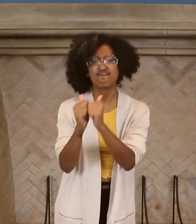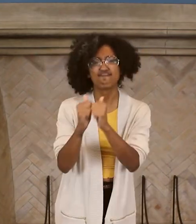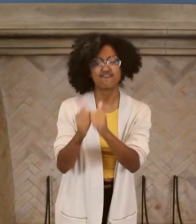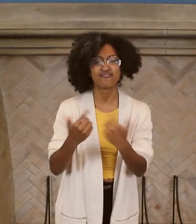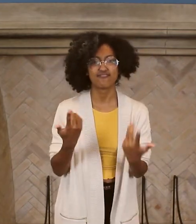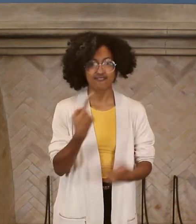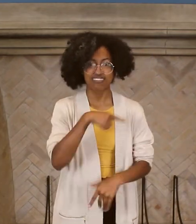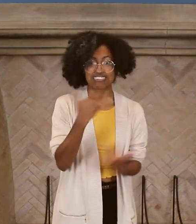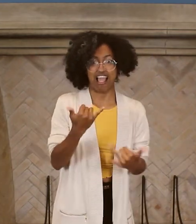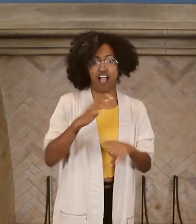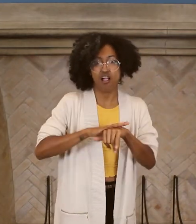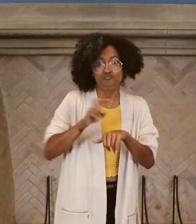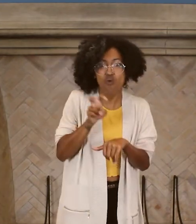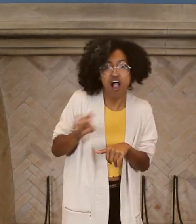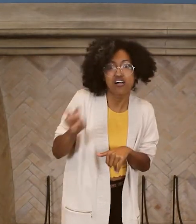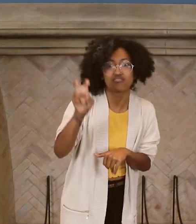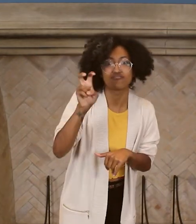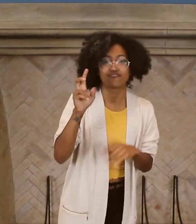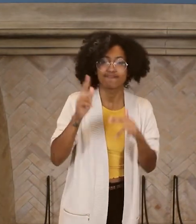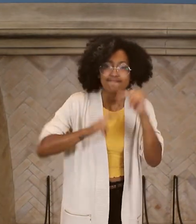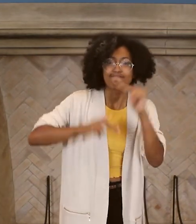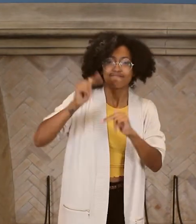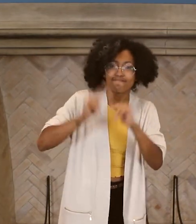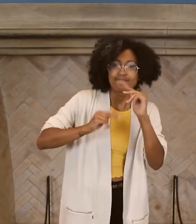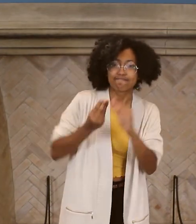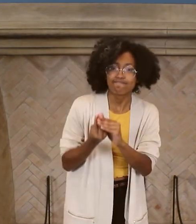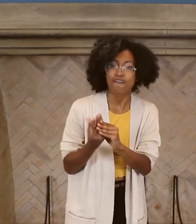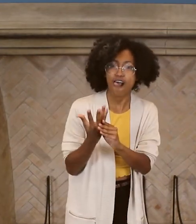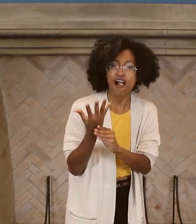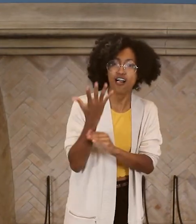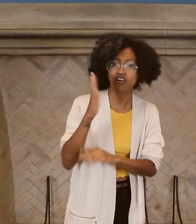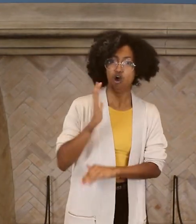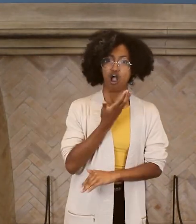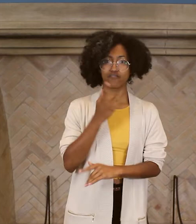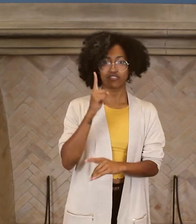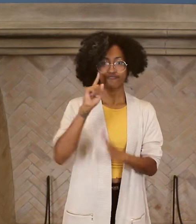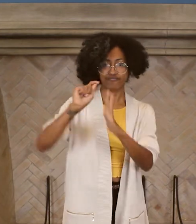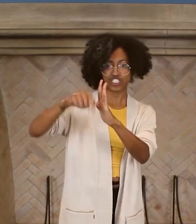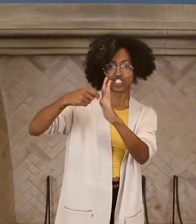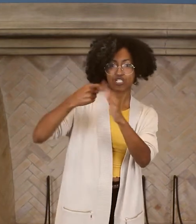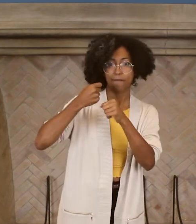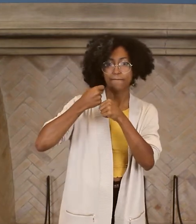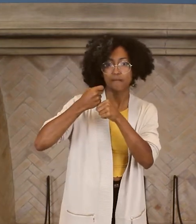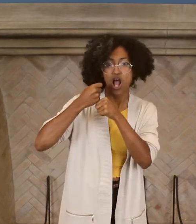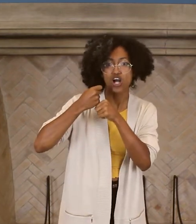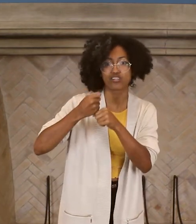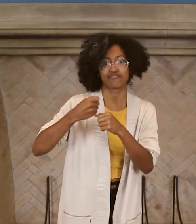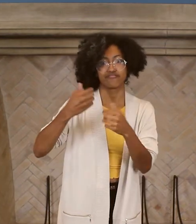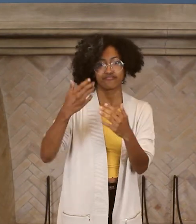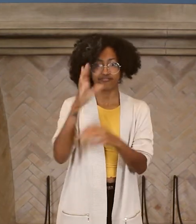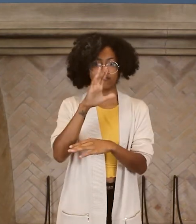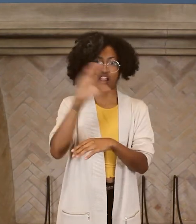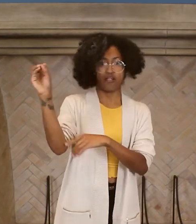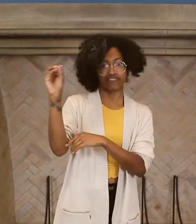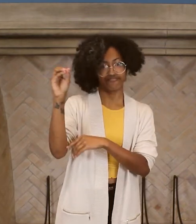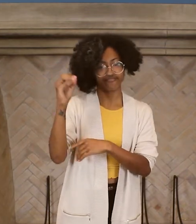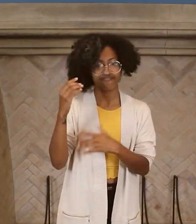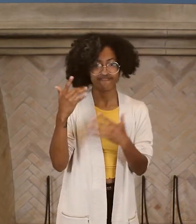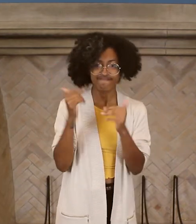have the same dreams and be able to accomplish our dreams together and do our journey together. And so we